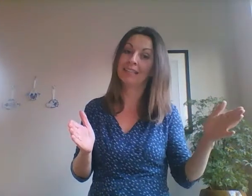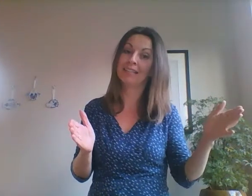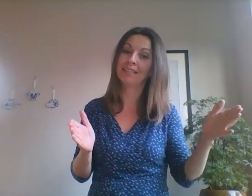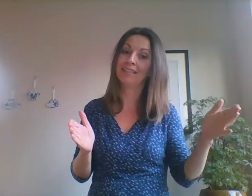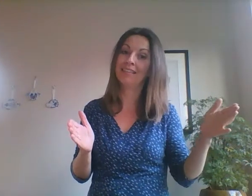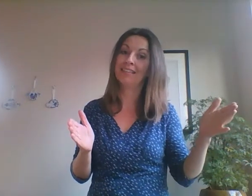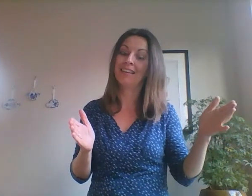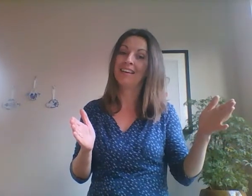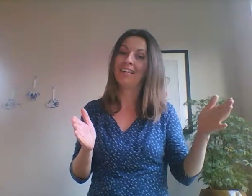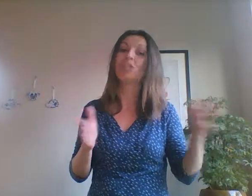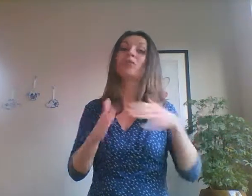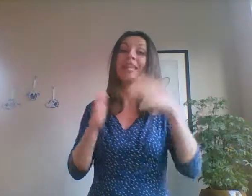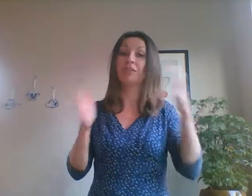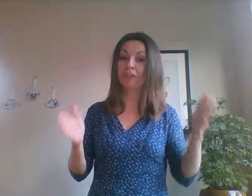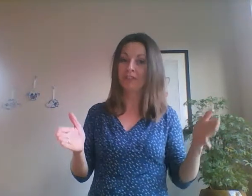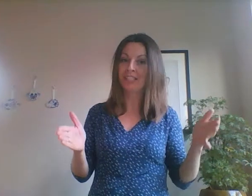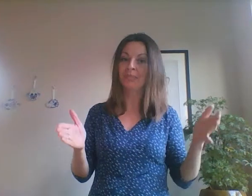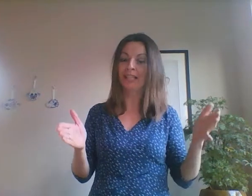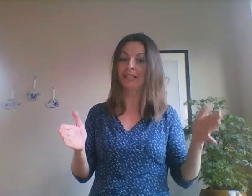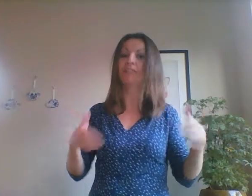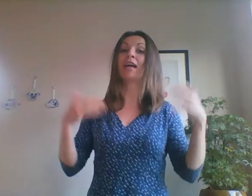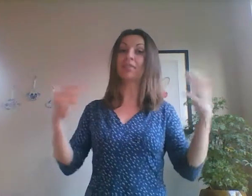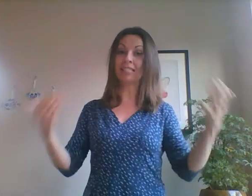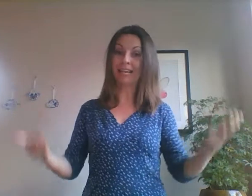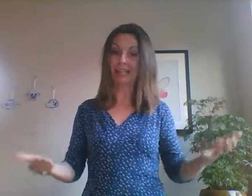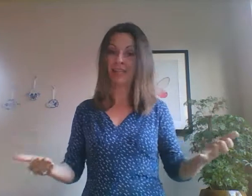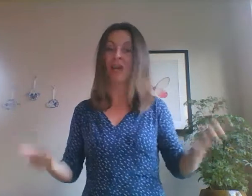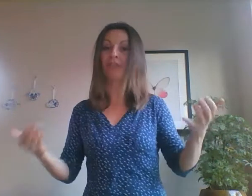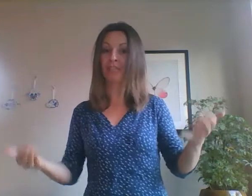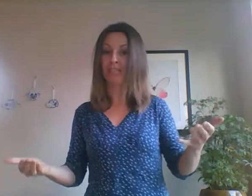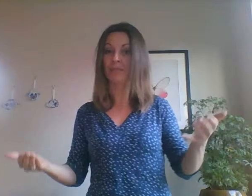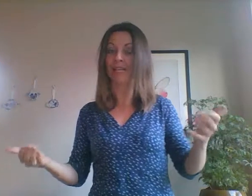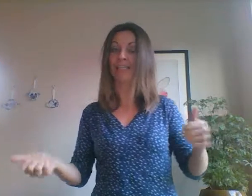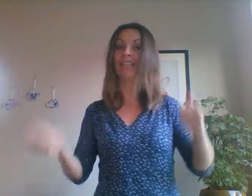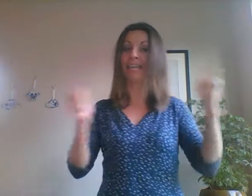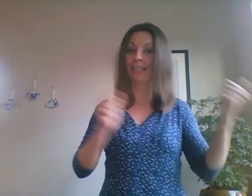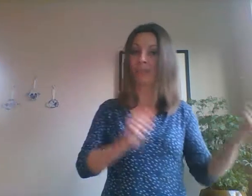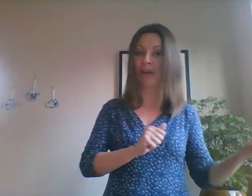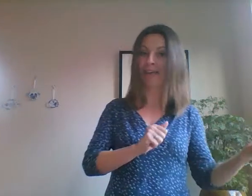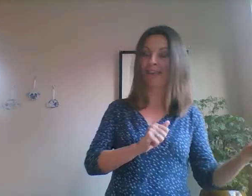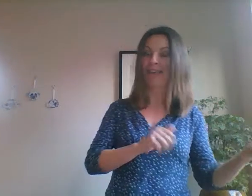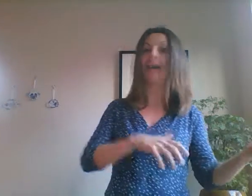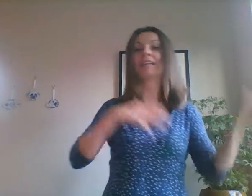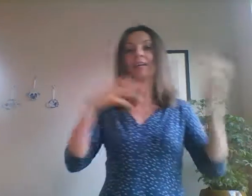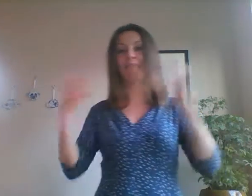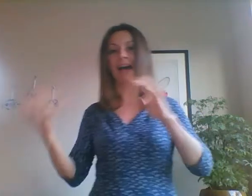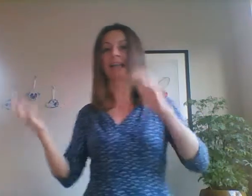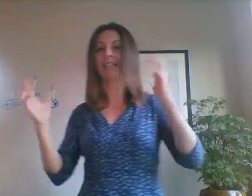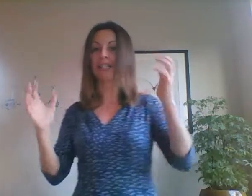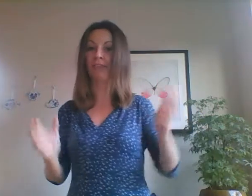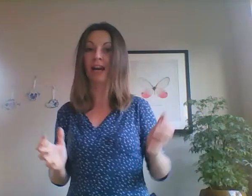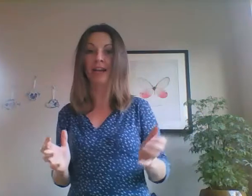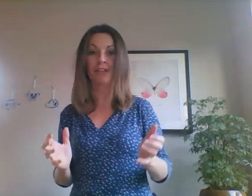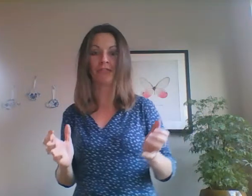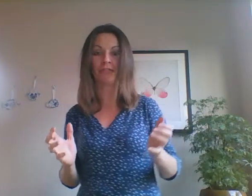minutes. So set it for 15 minutes and try to study for 15 minutes, then take a break. And then come back and study for another 15